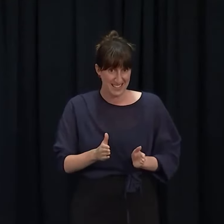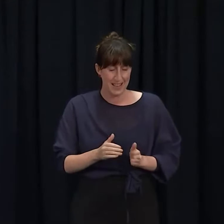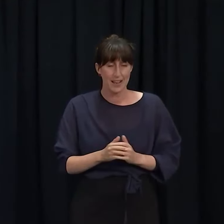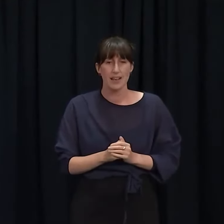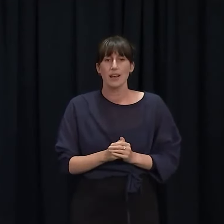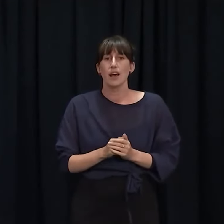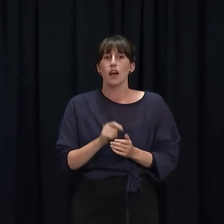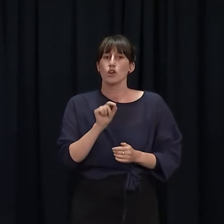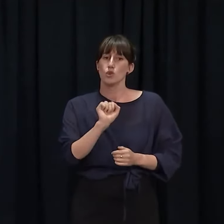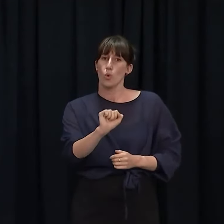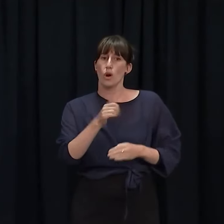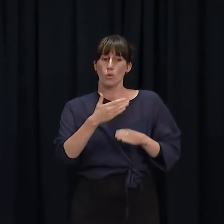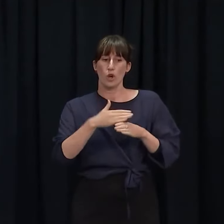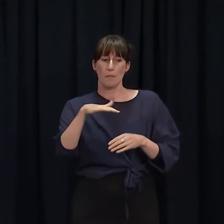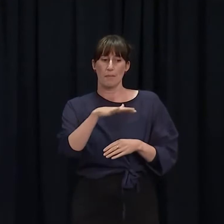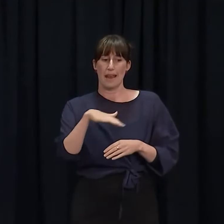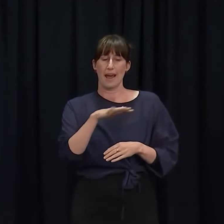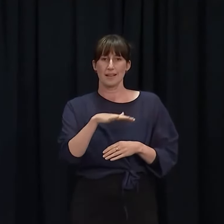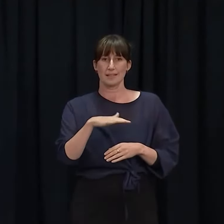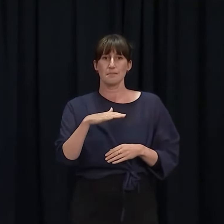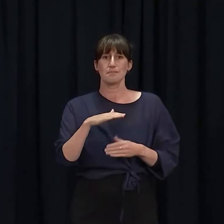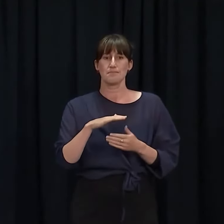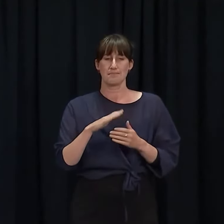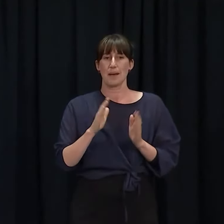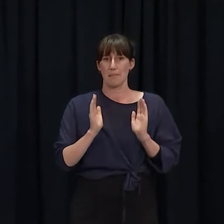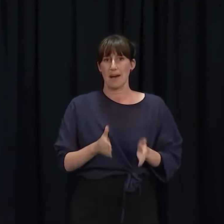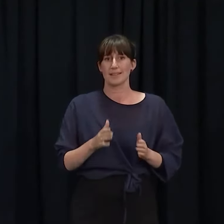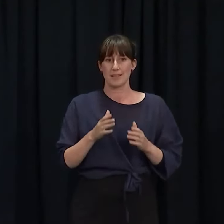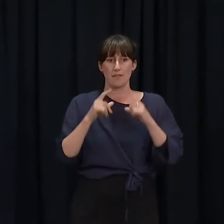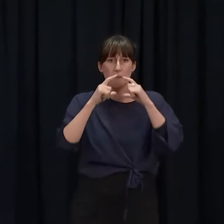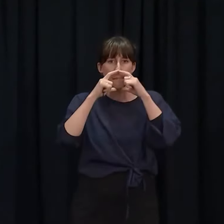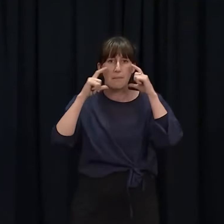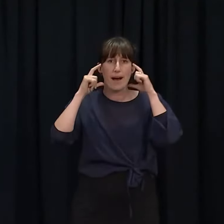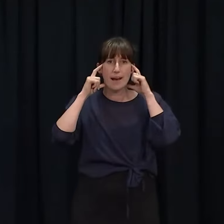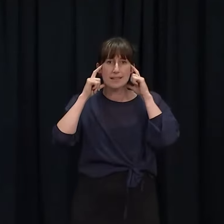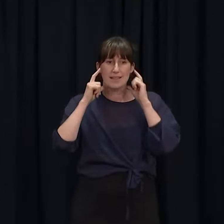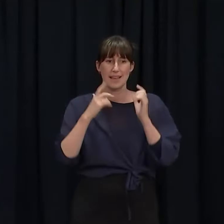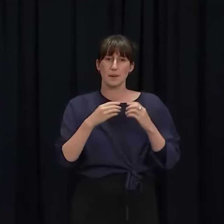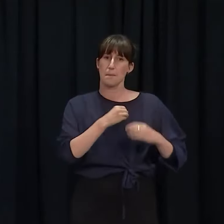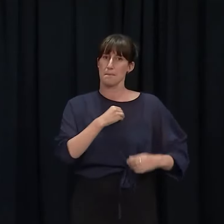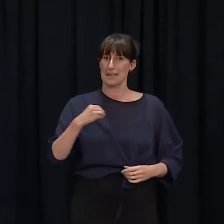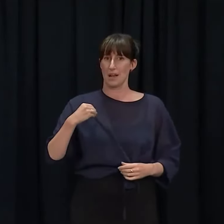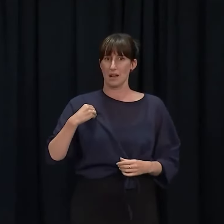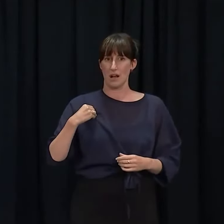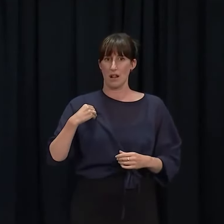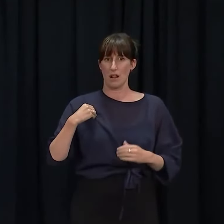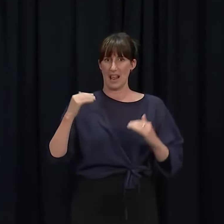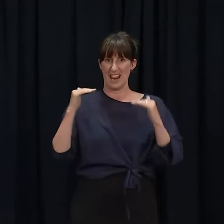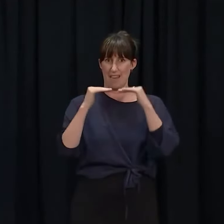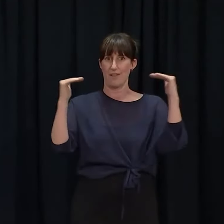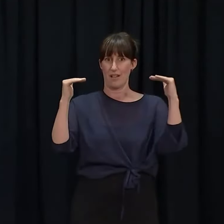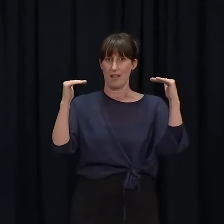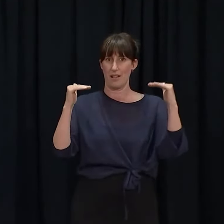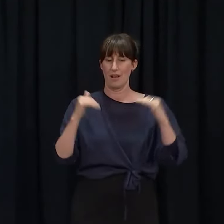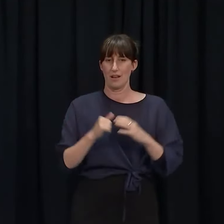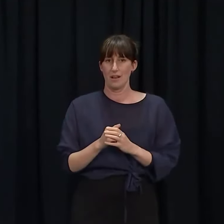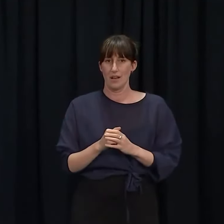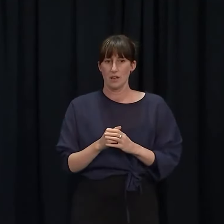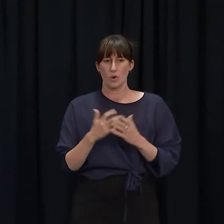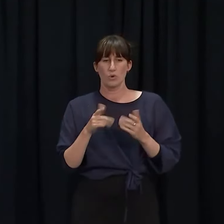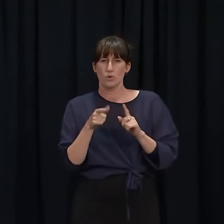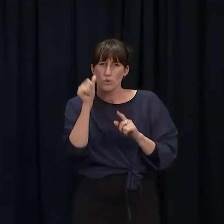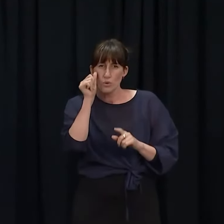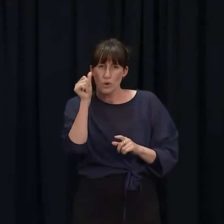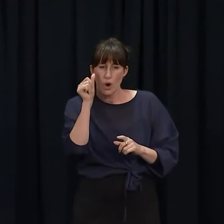a medical grade mask. For example, a type 2R or level 2 mask or above while working